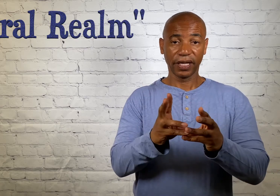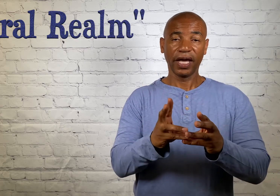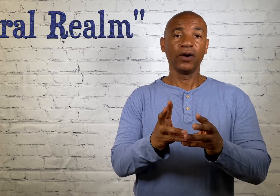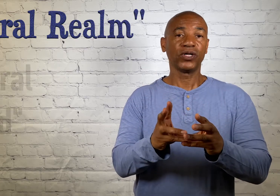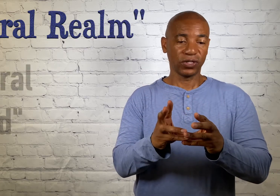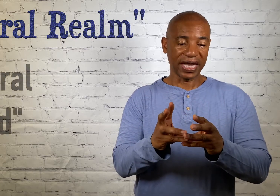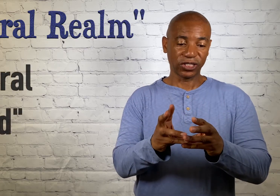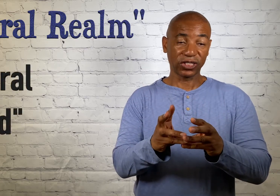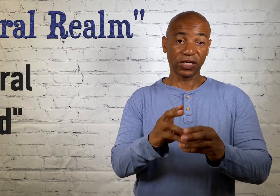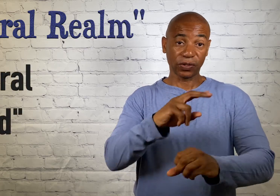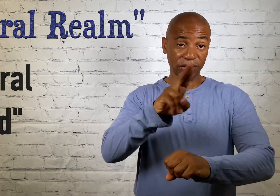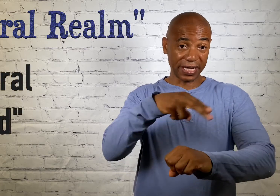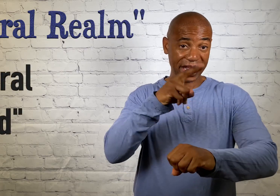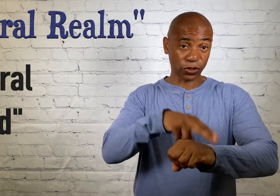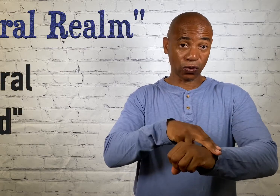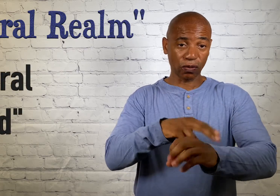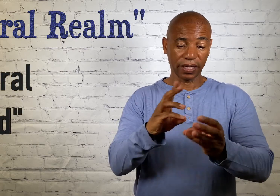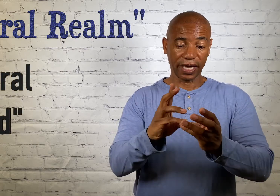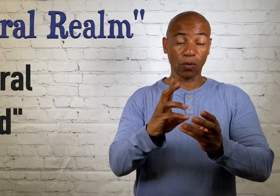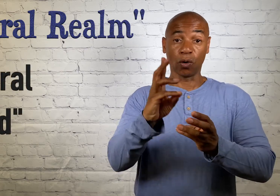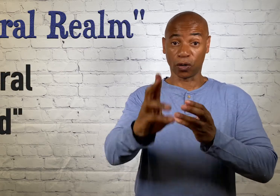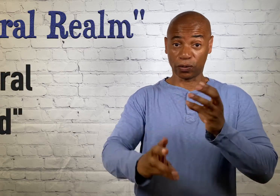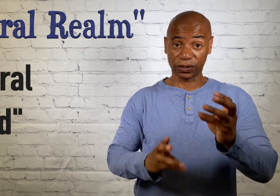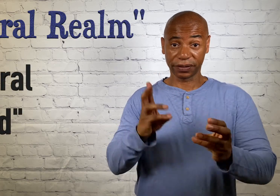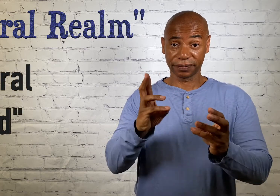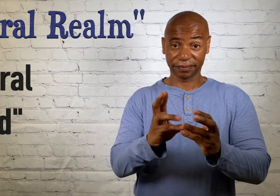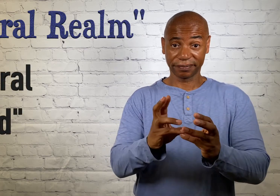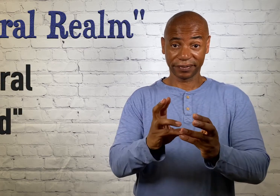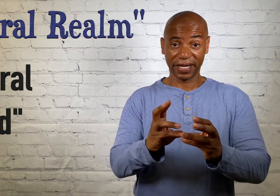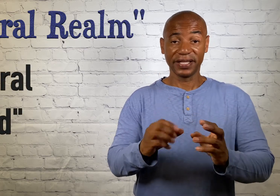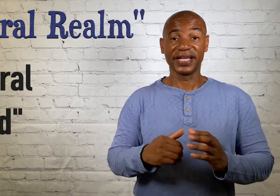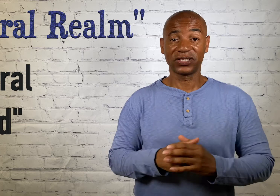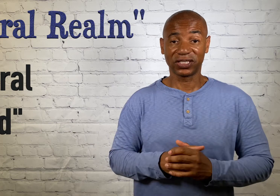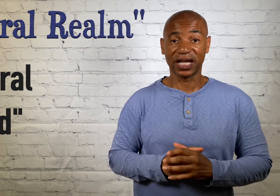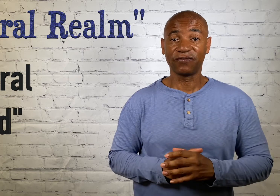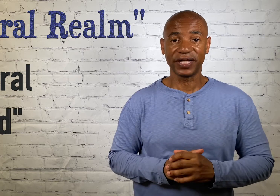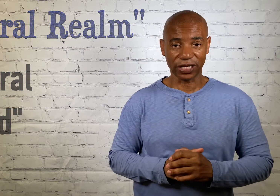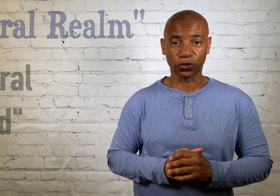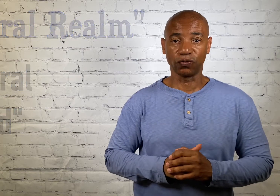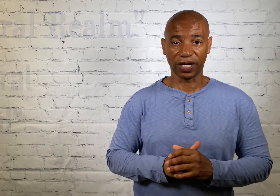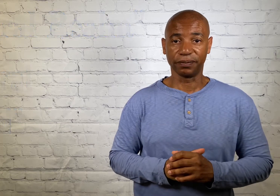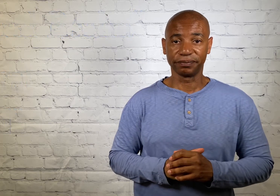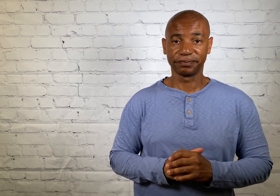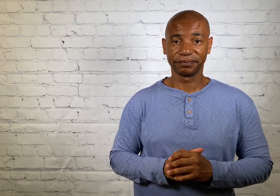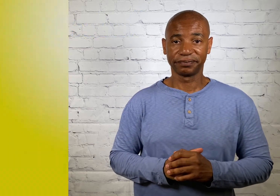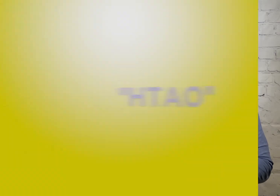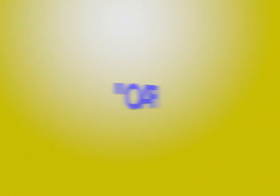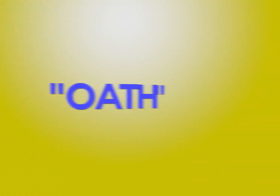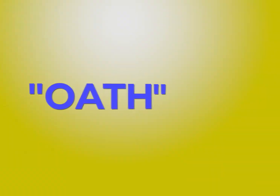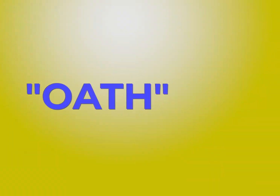And what I just did was natural and world. That's the sign for natural realm.